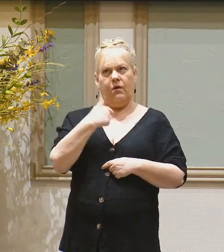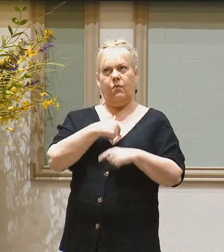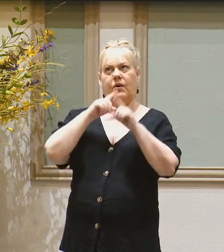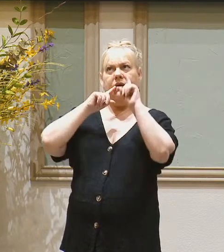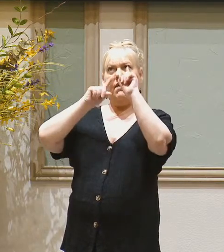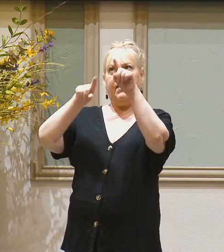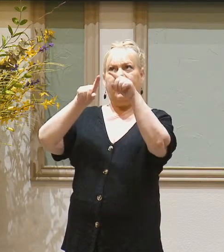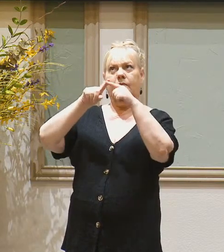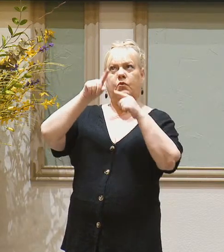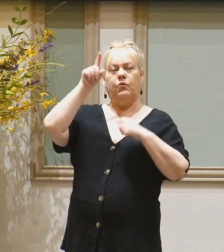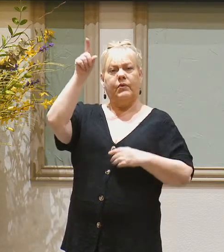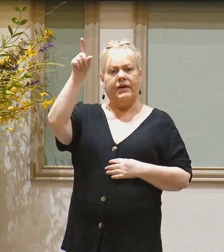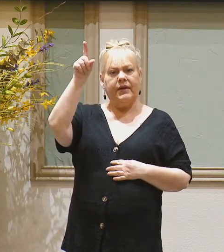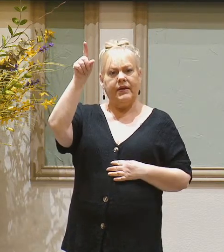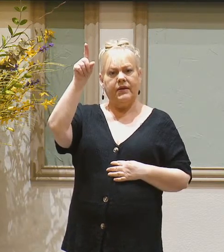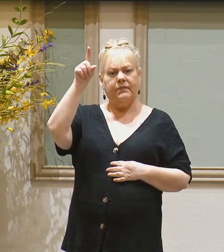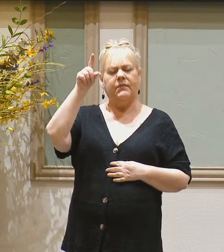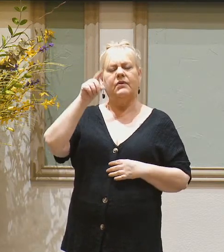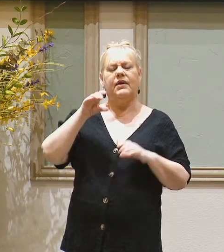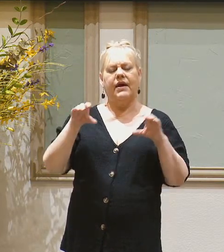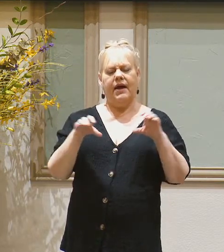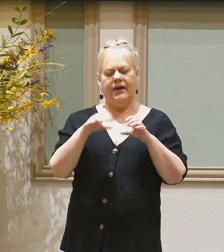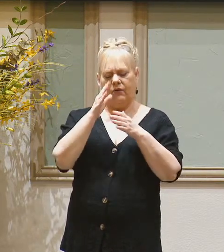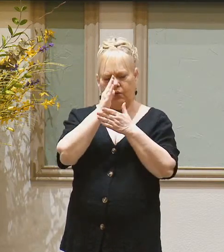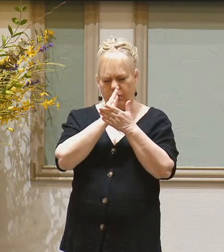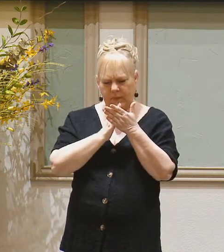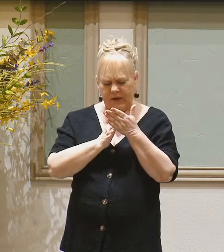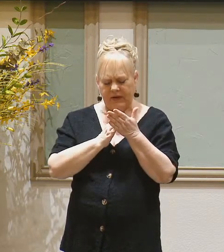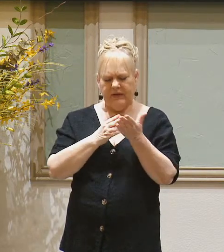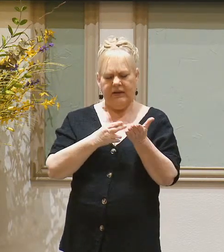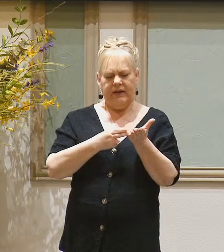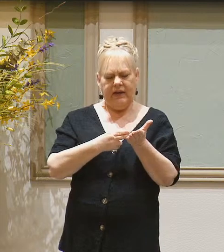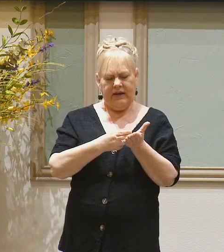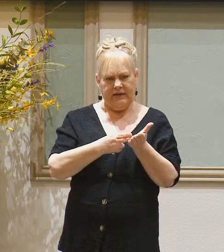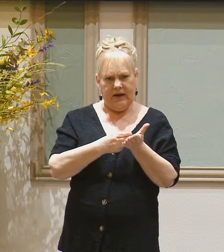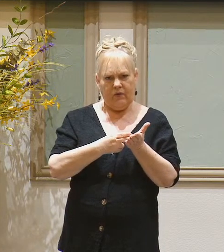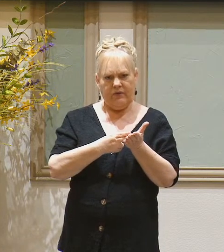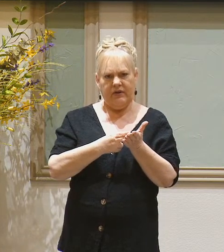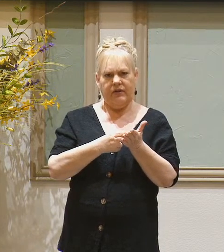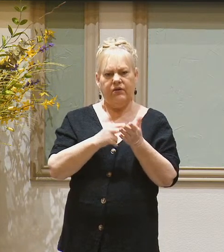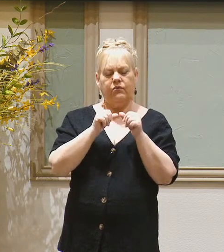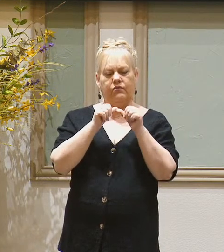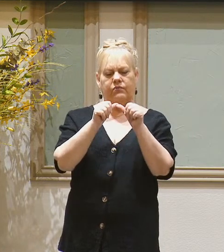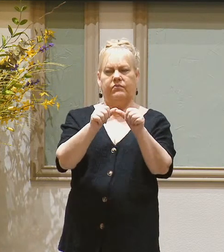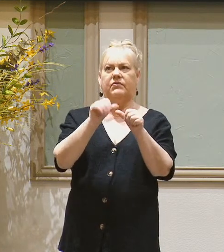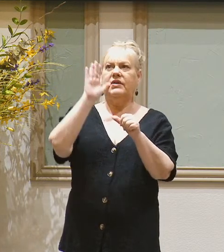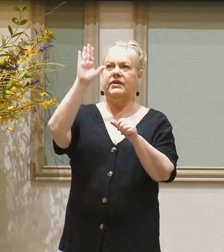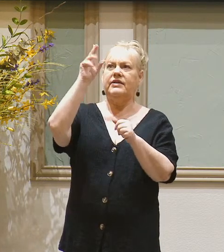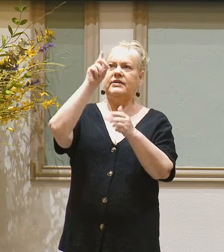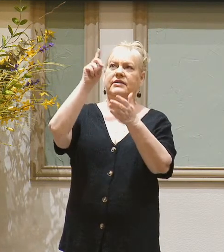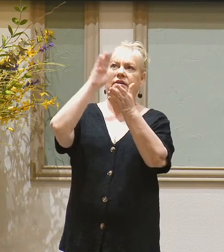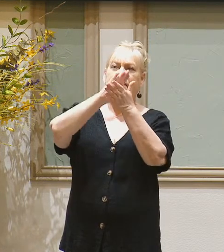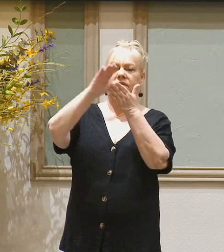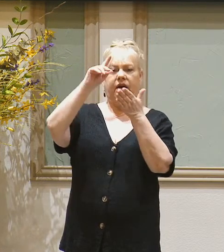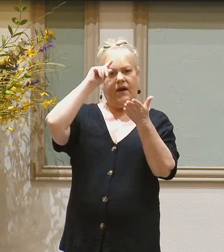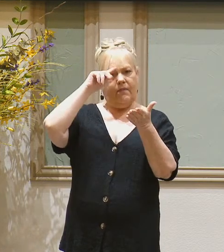Him, may we act in humility and integrity to carry out His divine